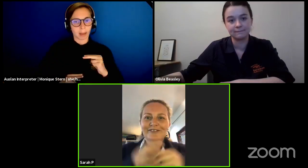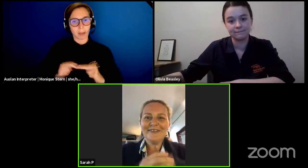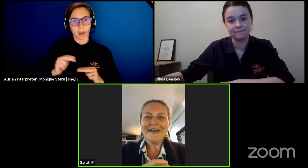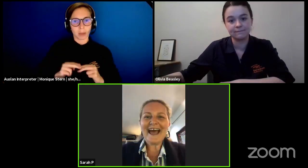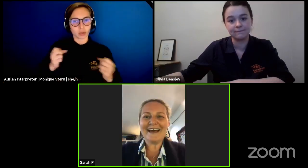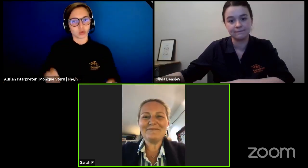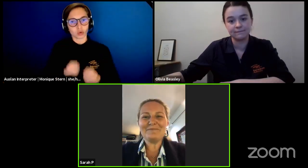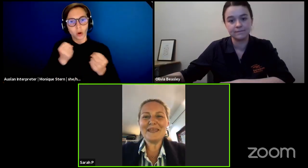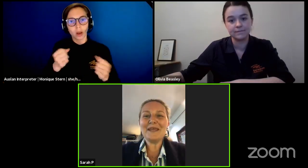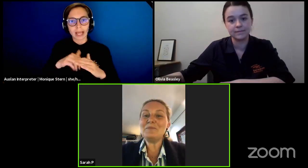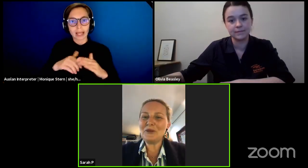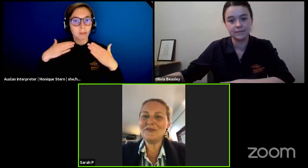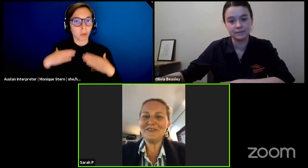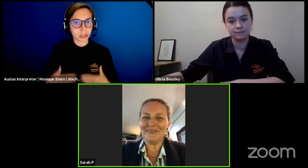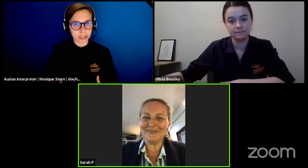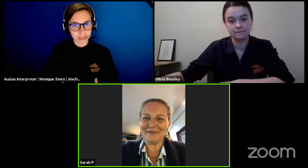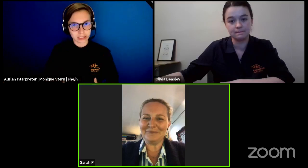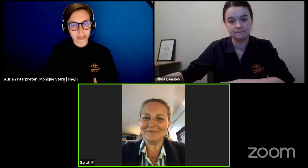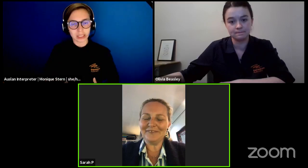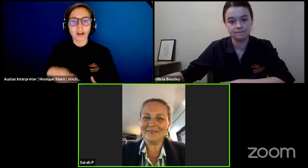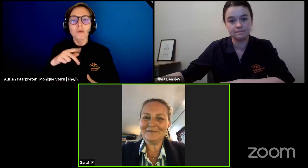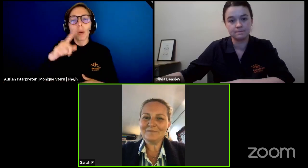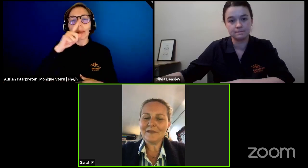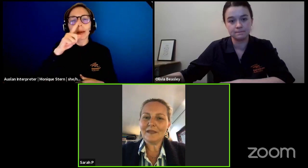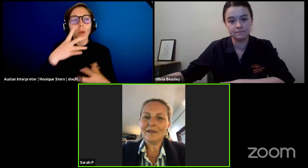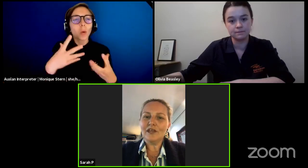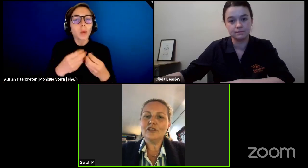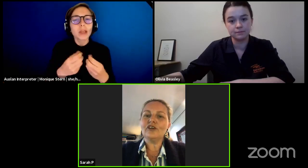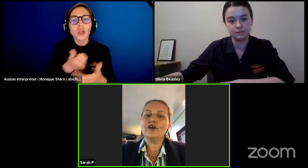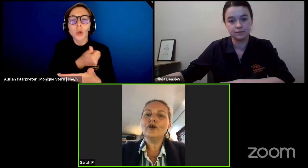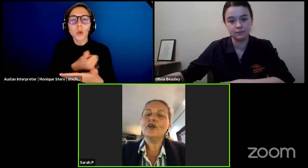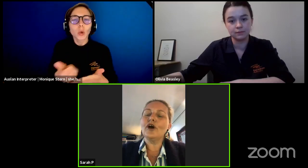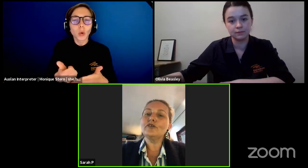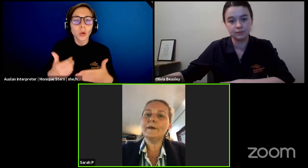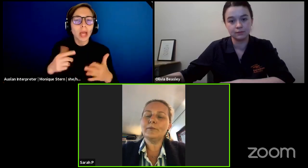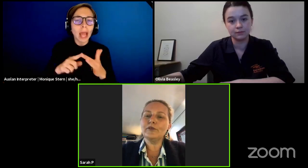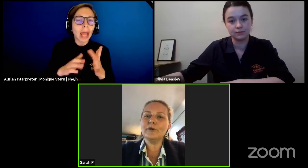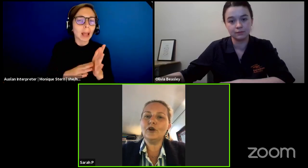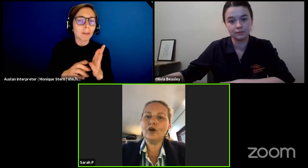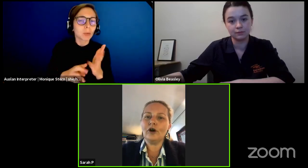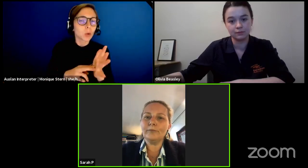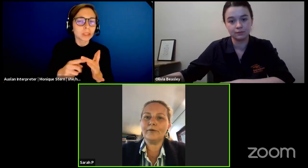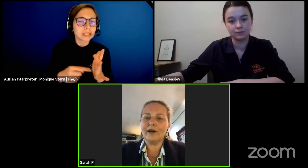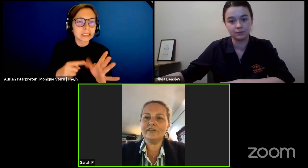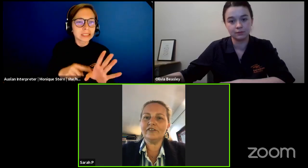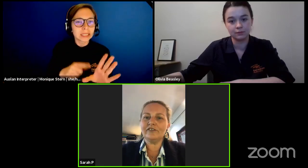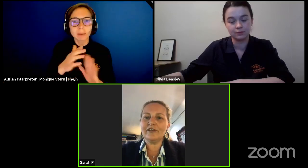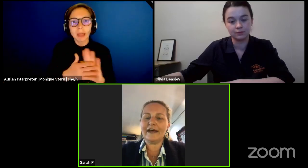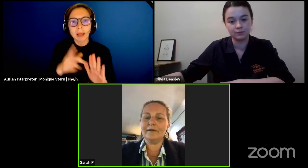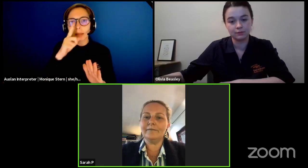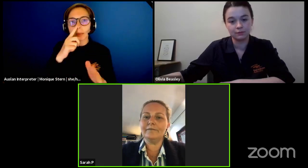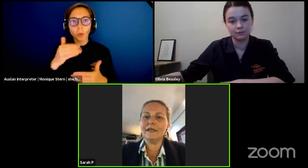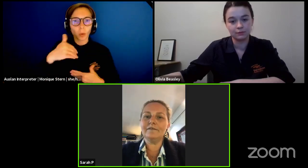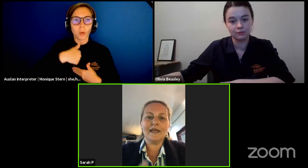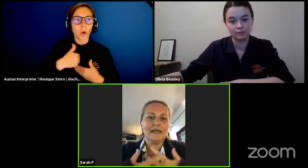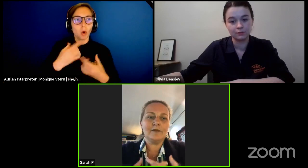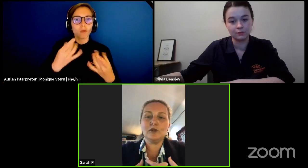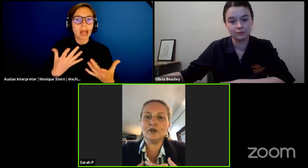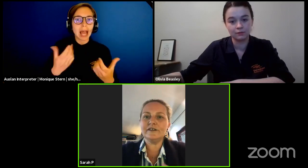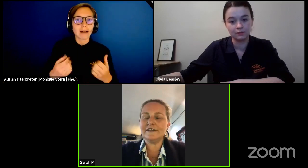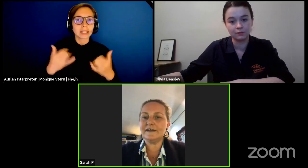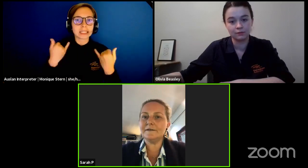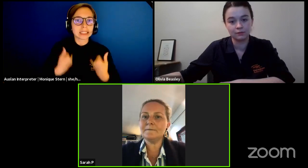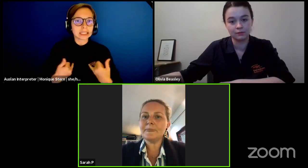commas, immune systems. So those people that were not compromised in